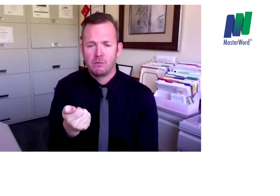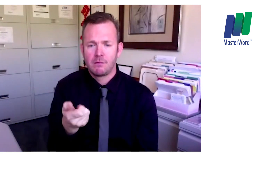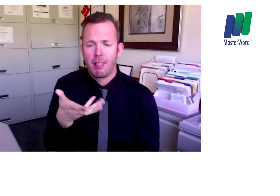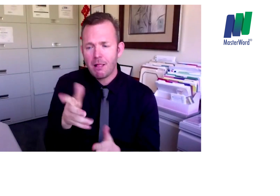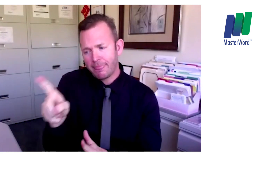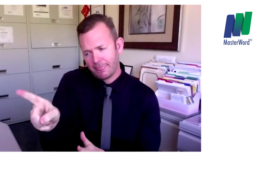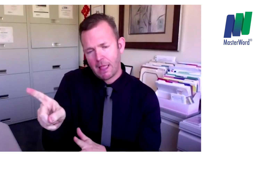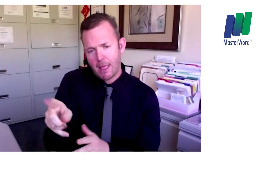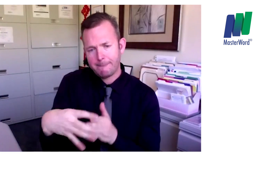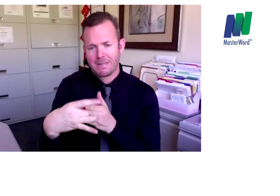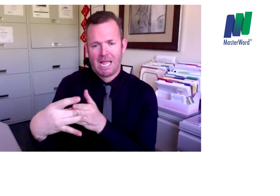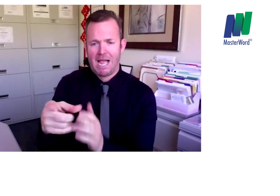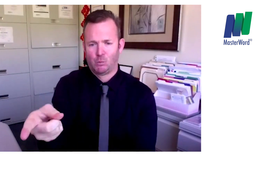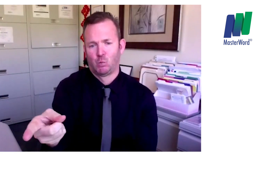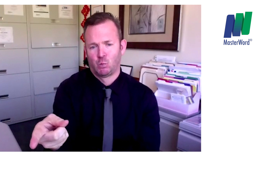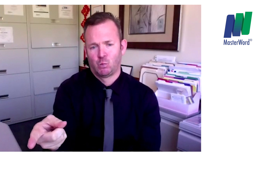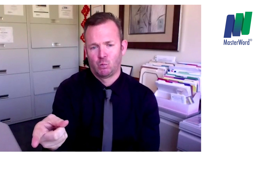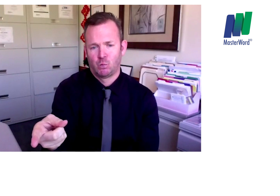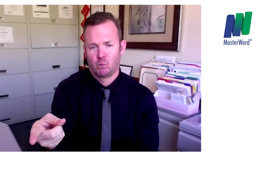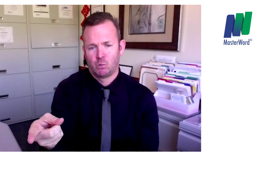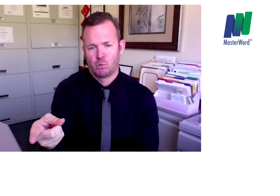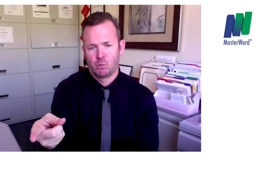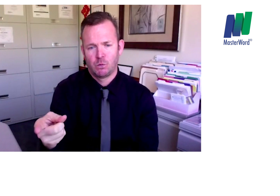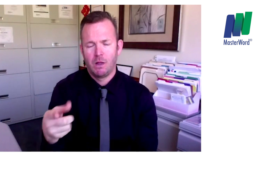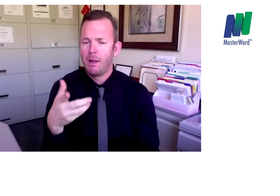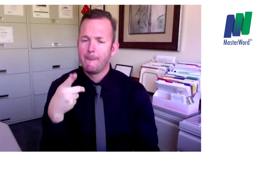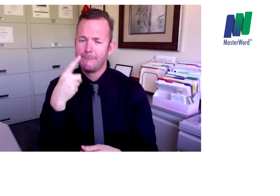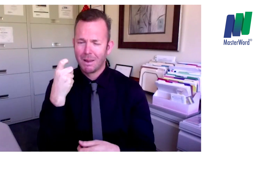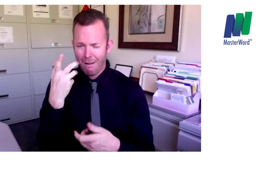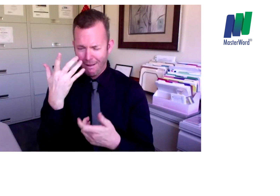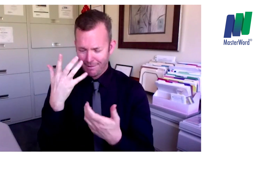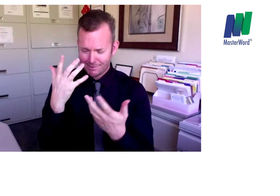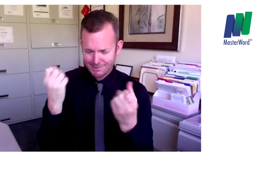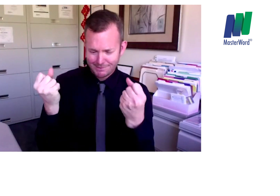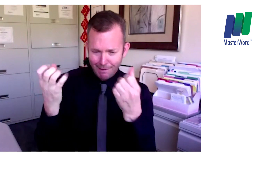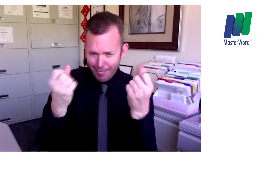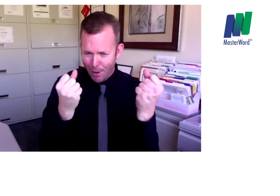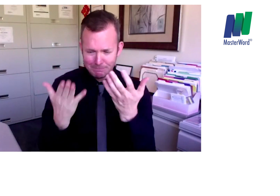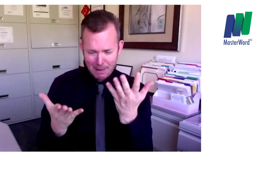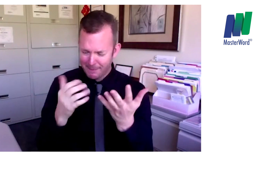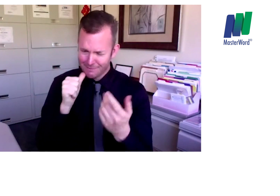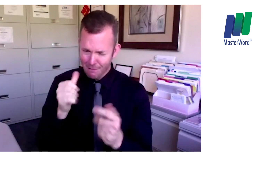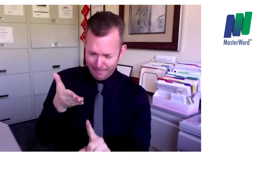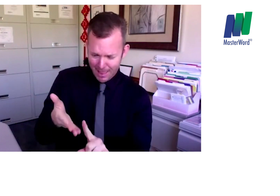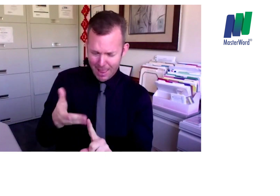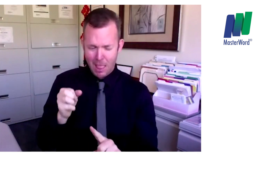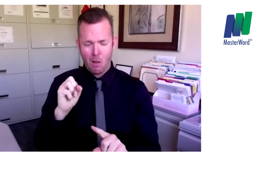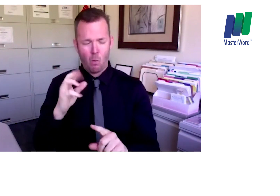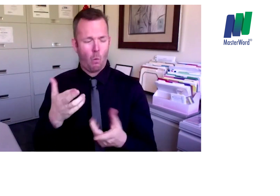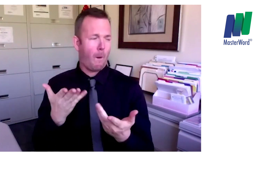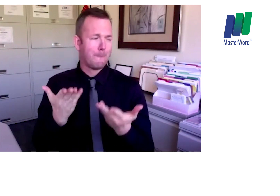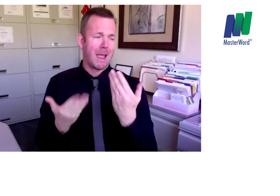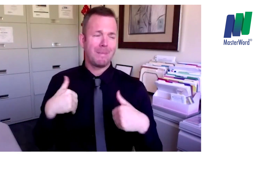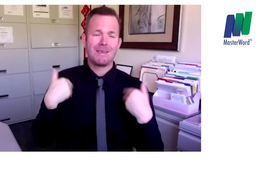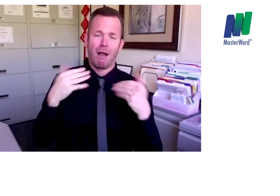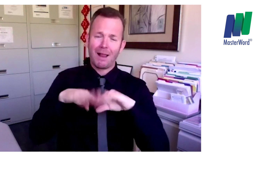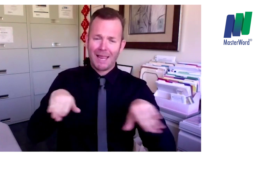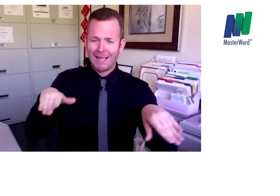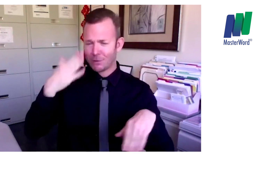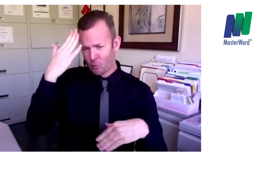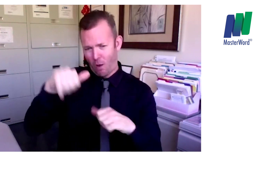specific TV show. Hand them the remote. Let them guide you through their process.